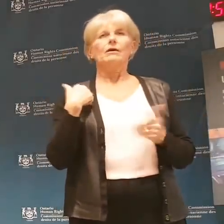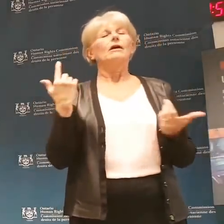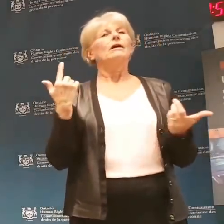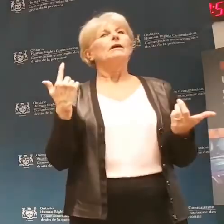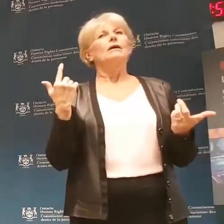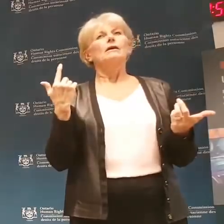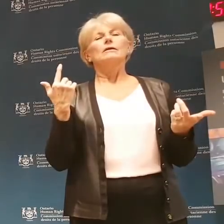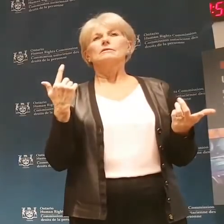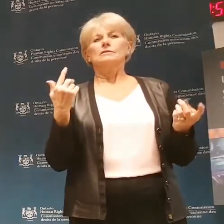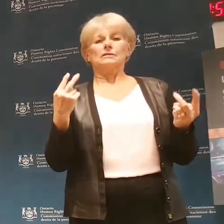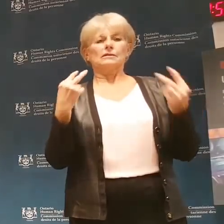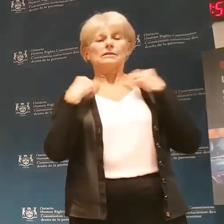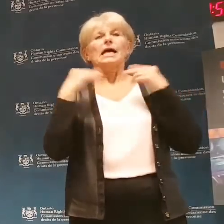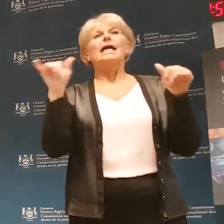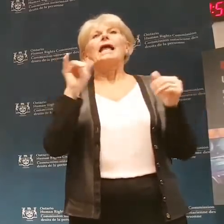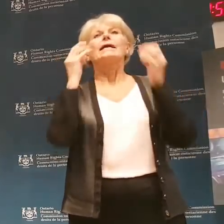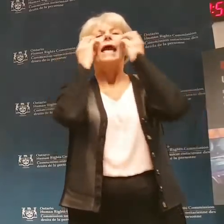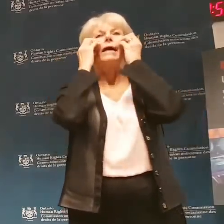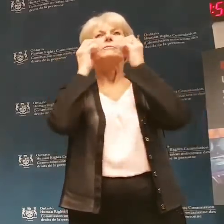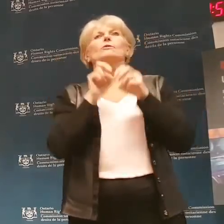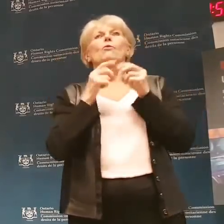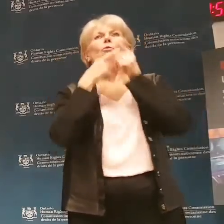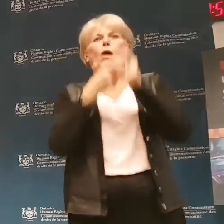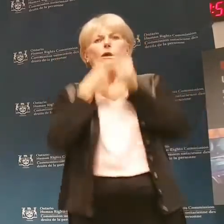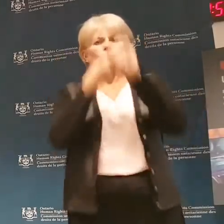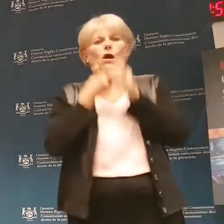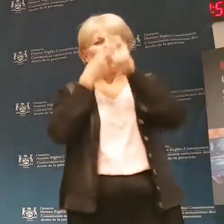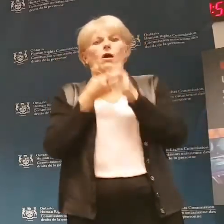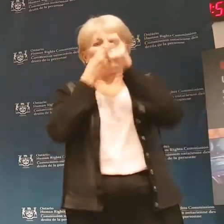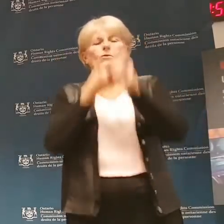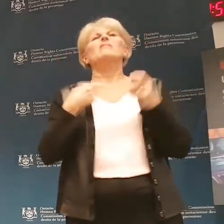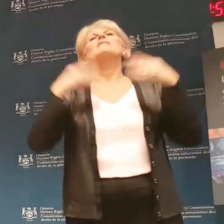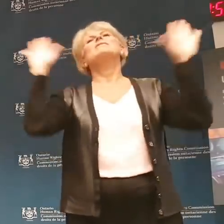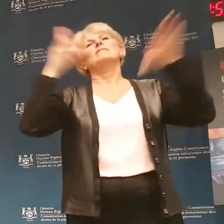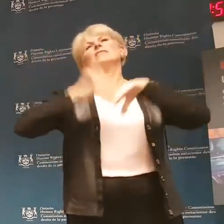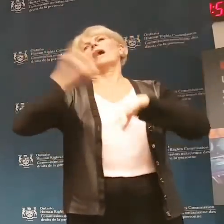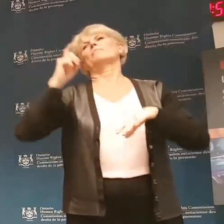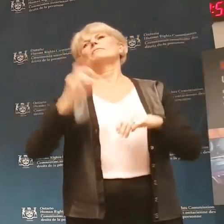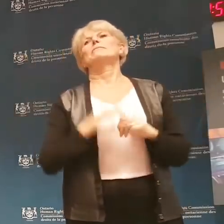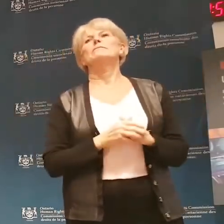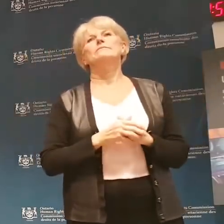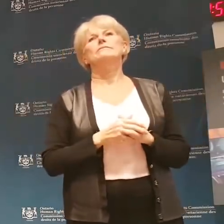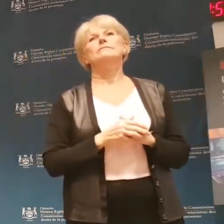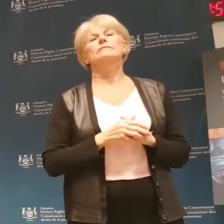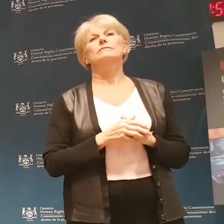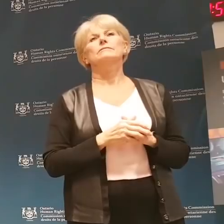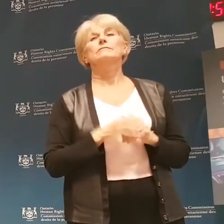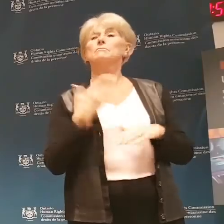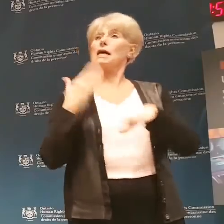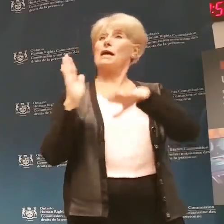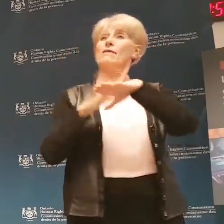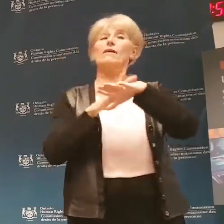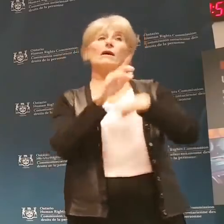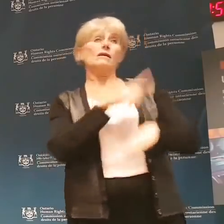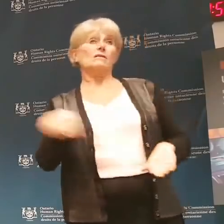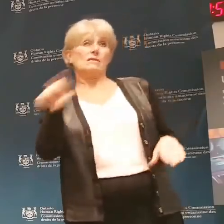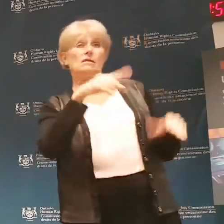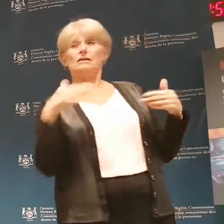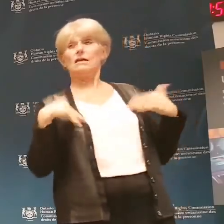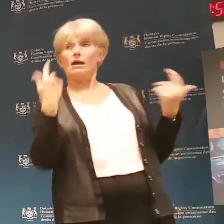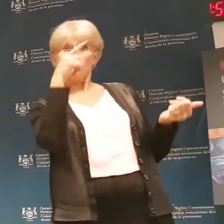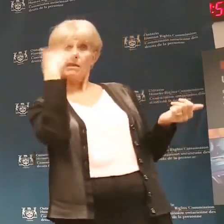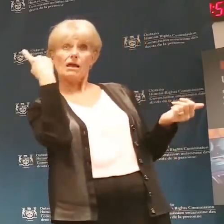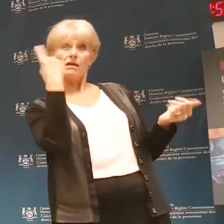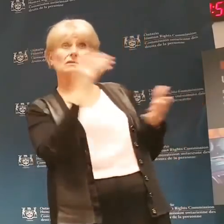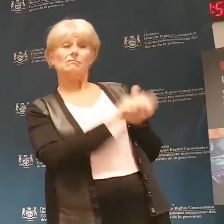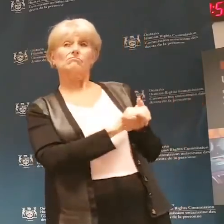the hamster wheel long enough. It is time. My advice to the younger black